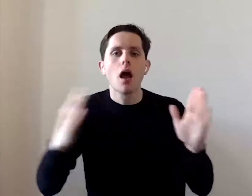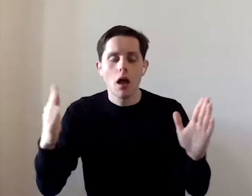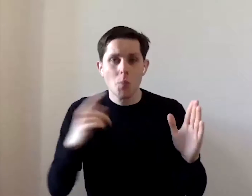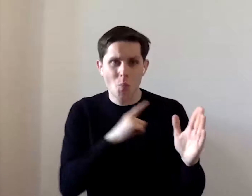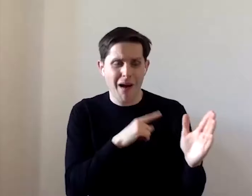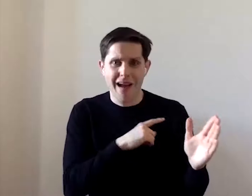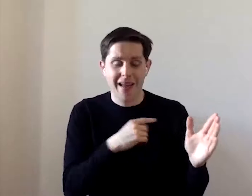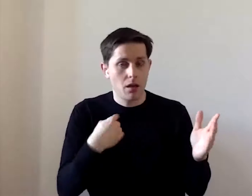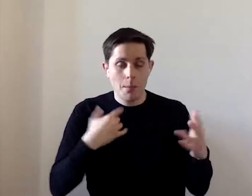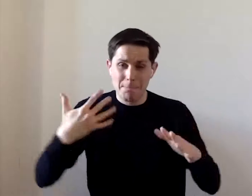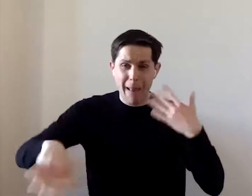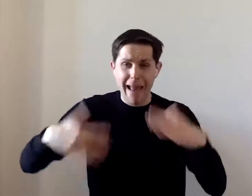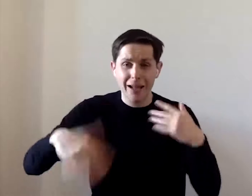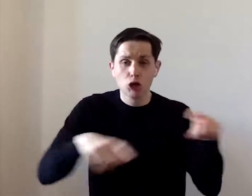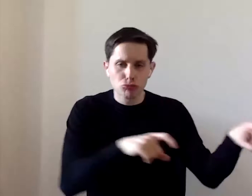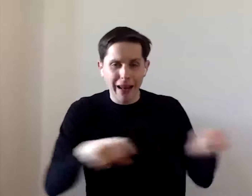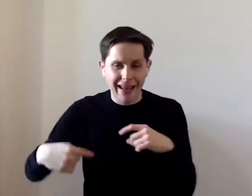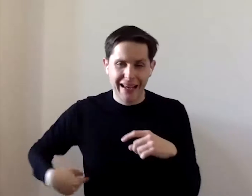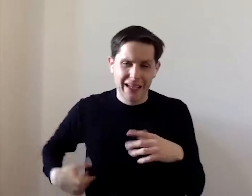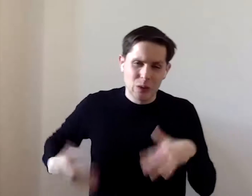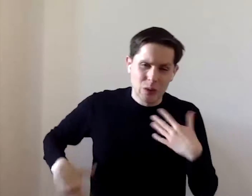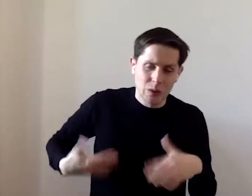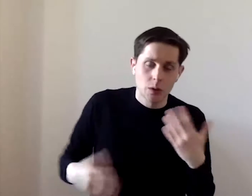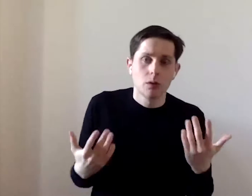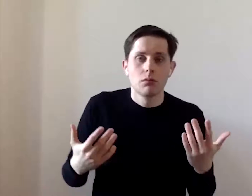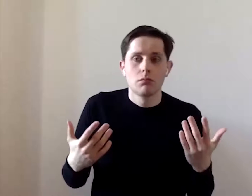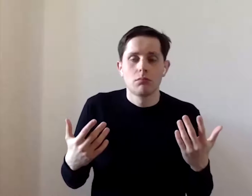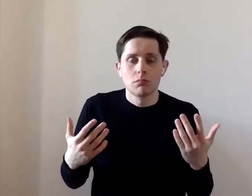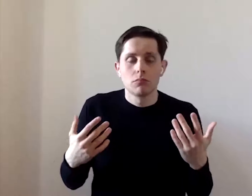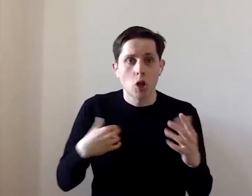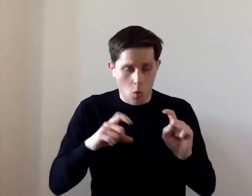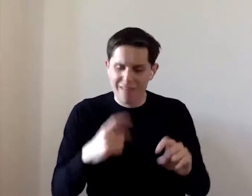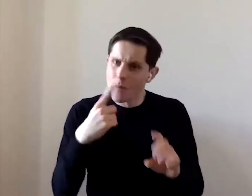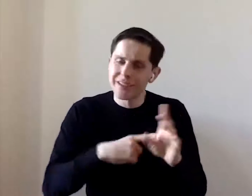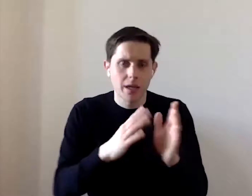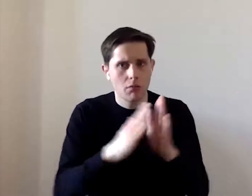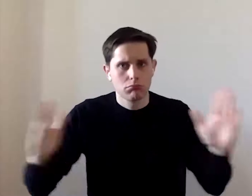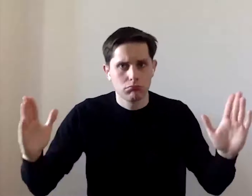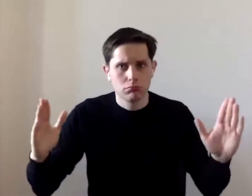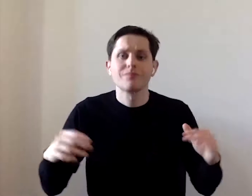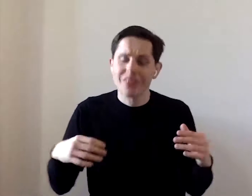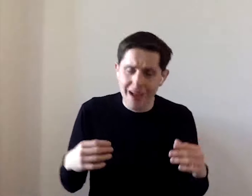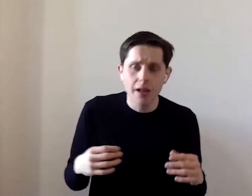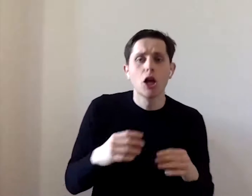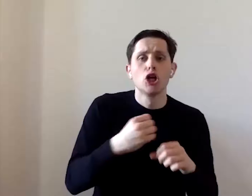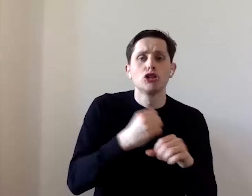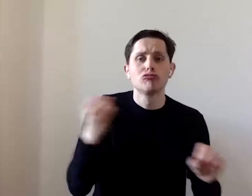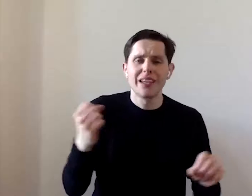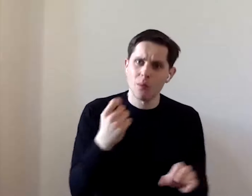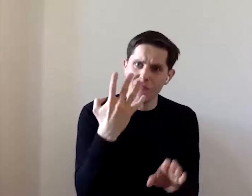place to do that because I needed a year where I was living at home to get my chronic pain under control. I've then taken my